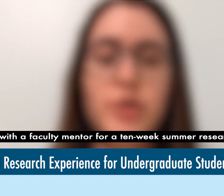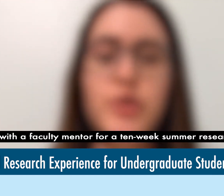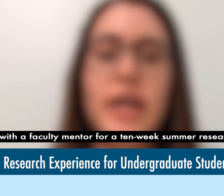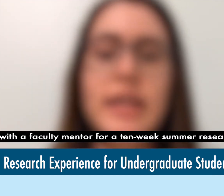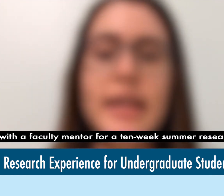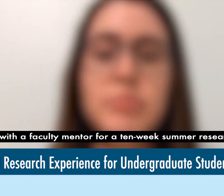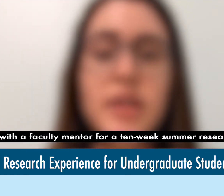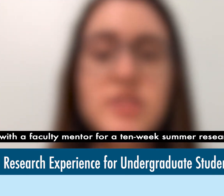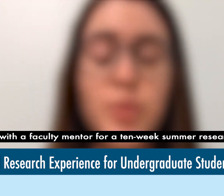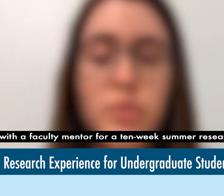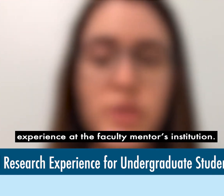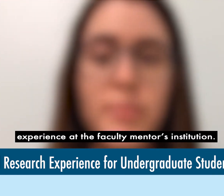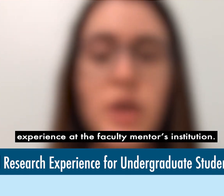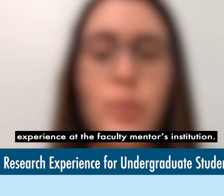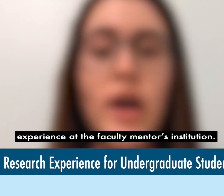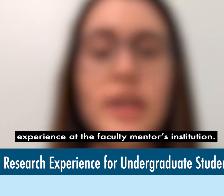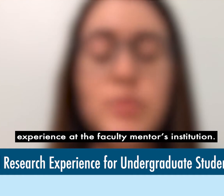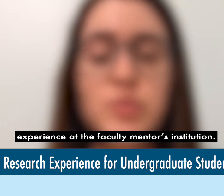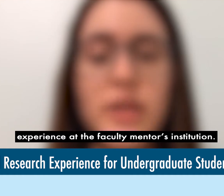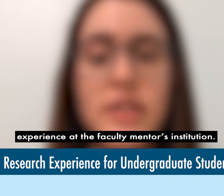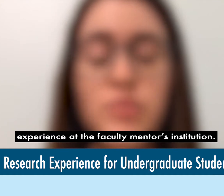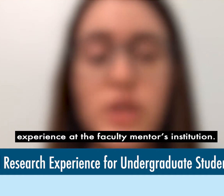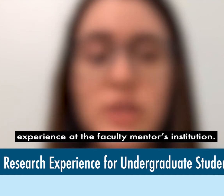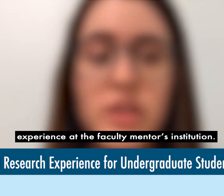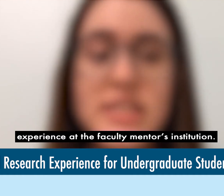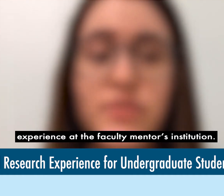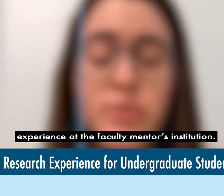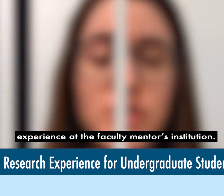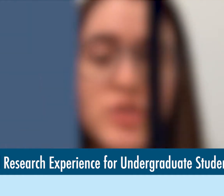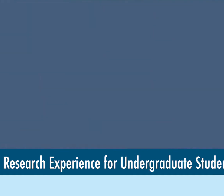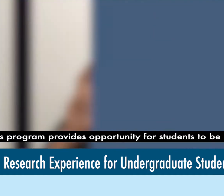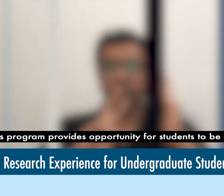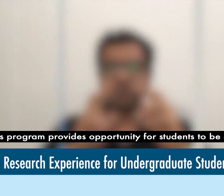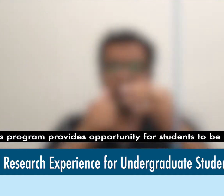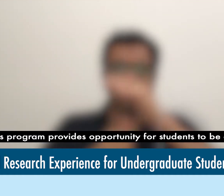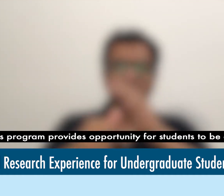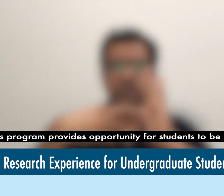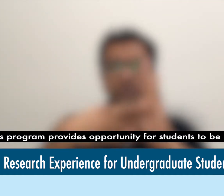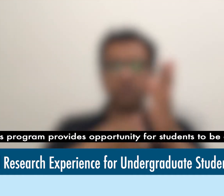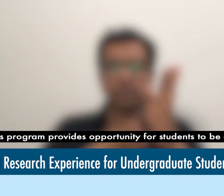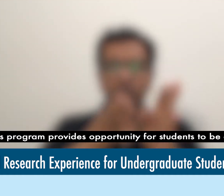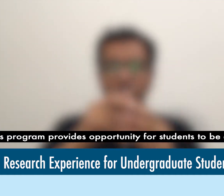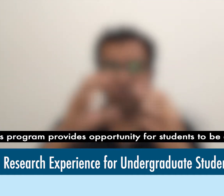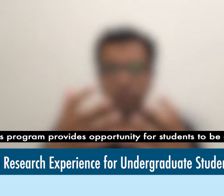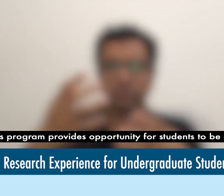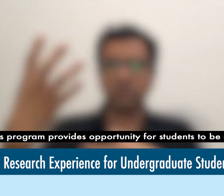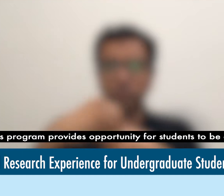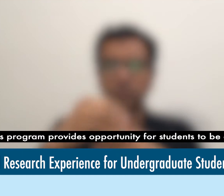a 10-week summer research experience at the faculty mentors institution. This program provides opportunity for students